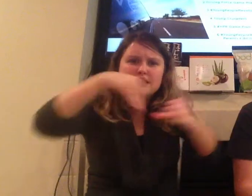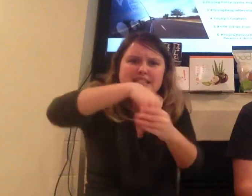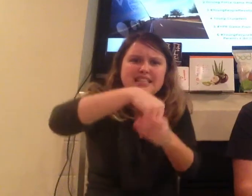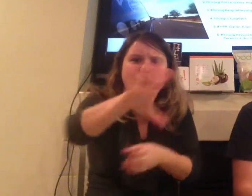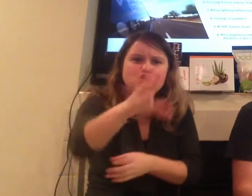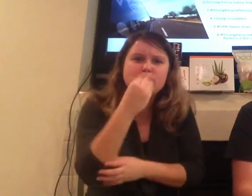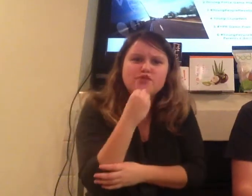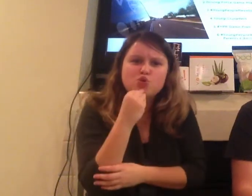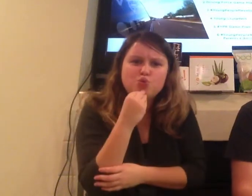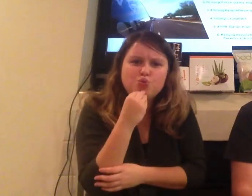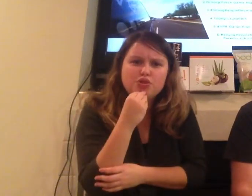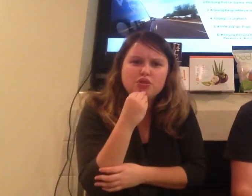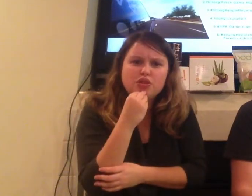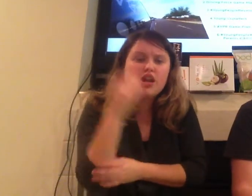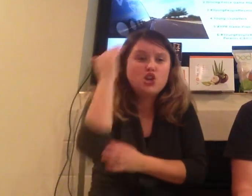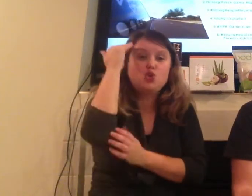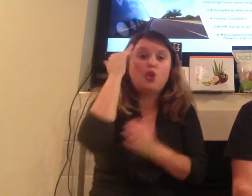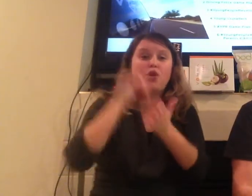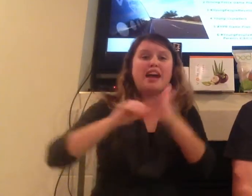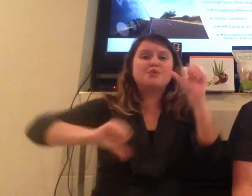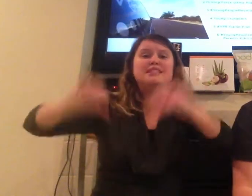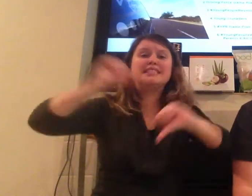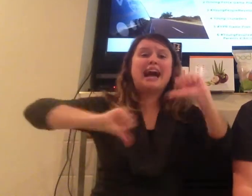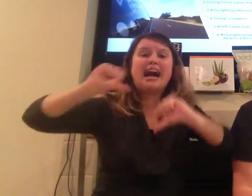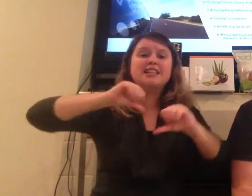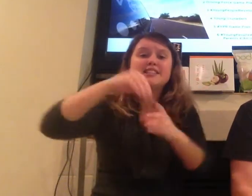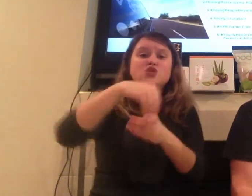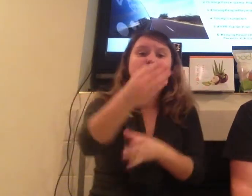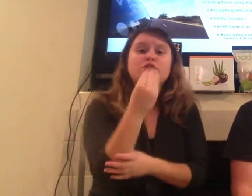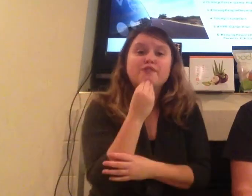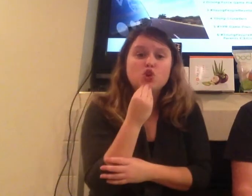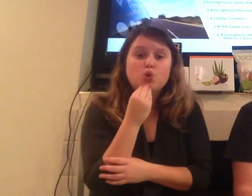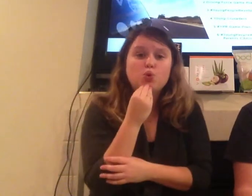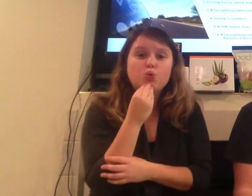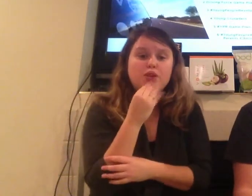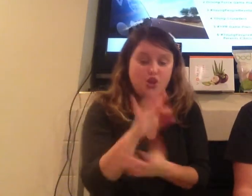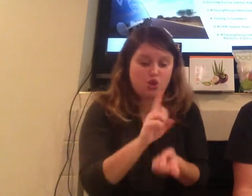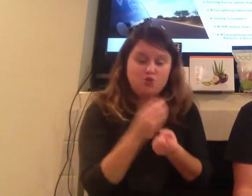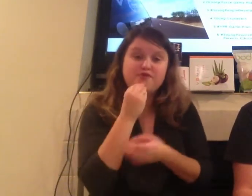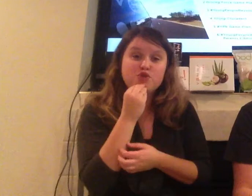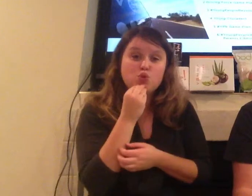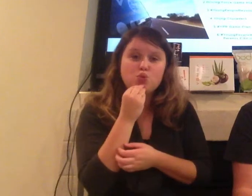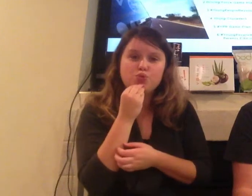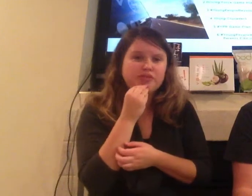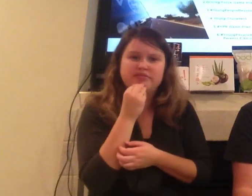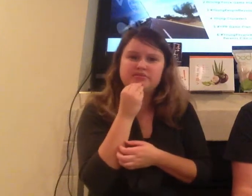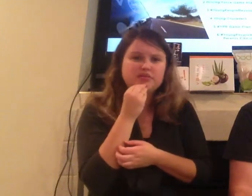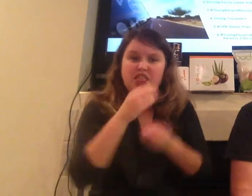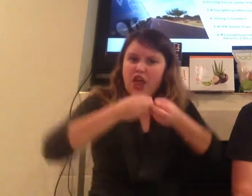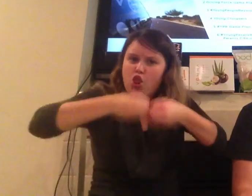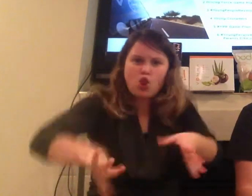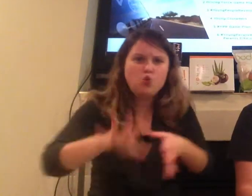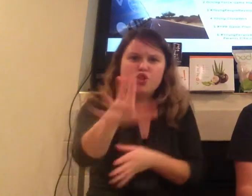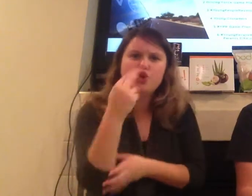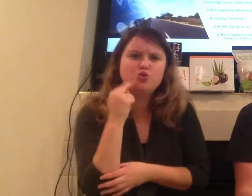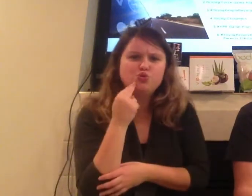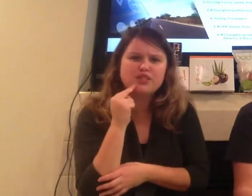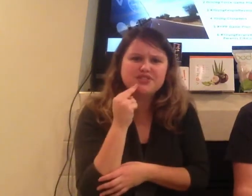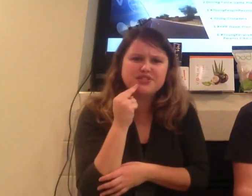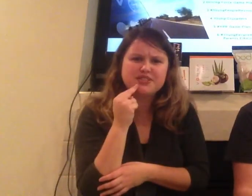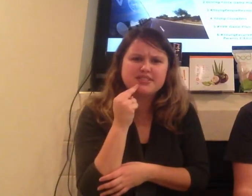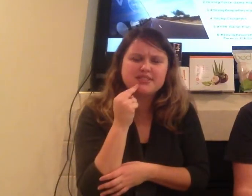through science that when they do that those genetically altered foods lose all their nutrition. So we're left